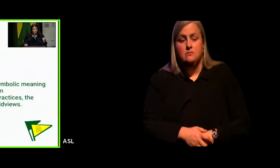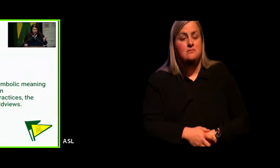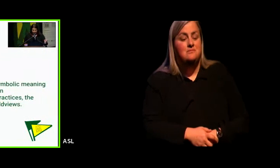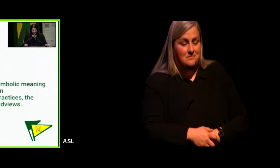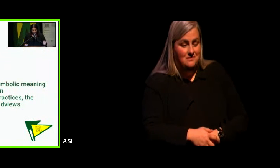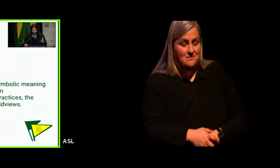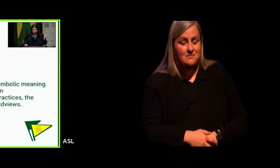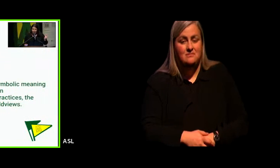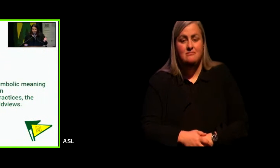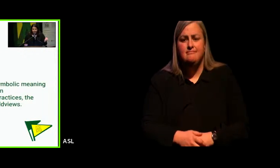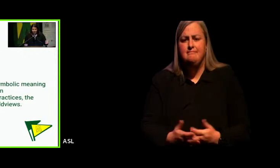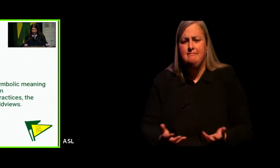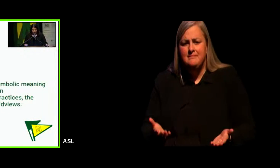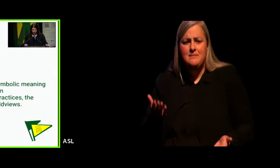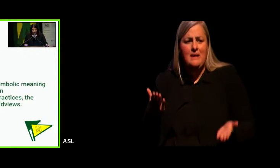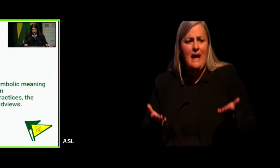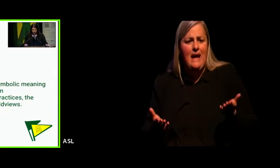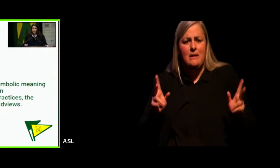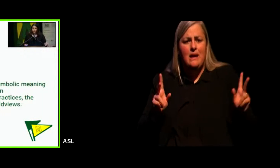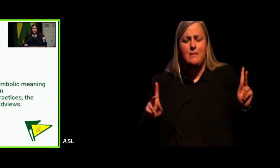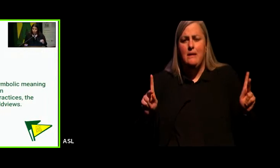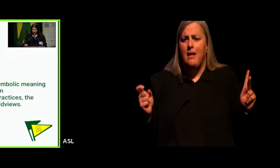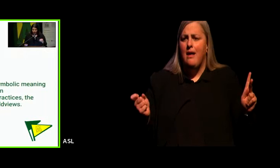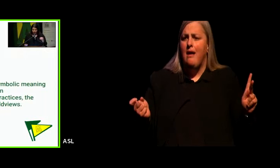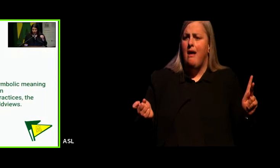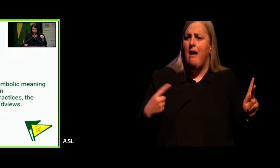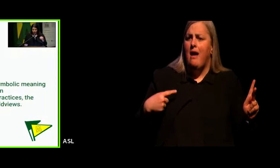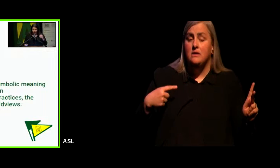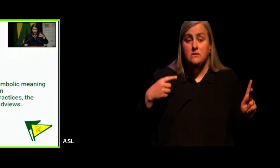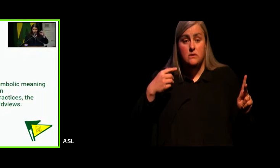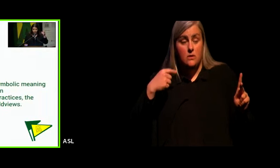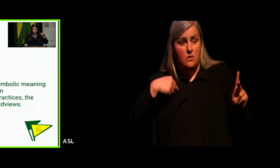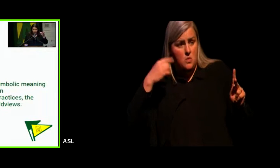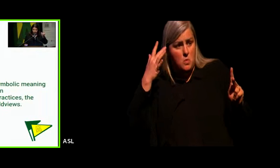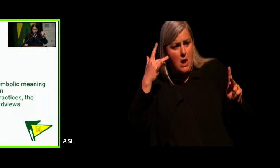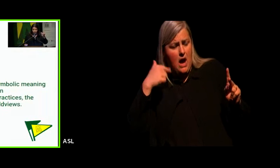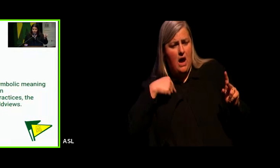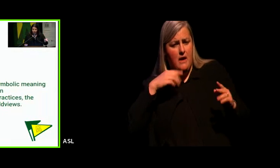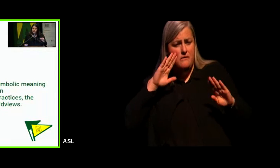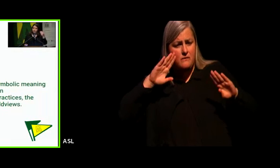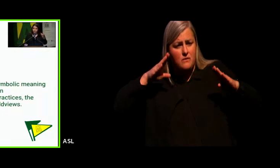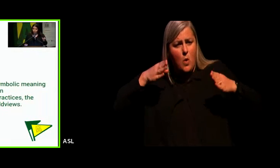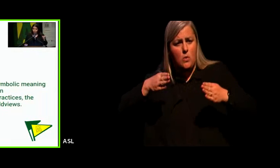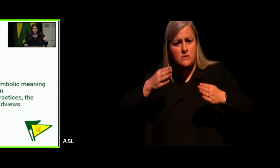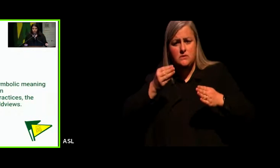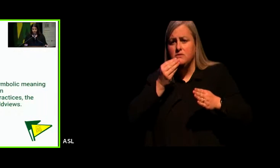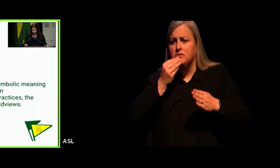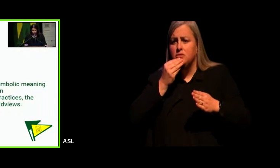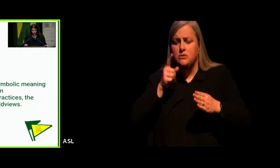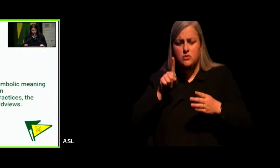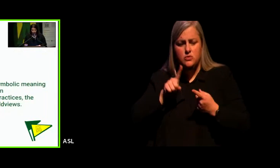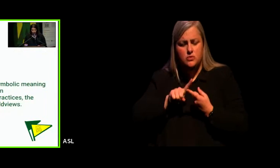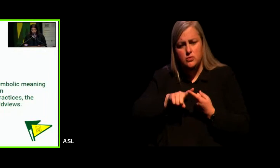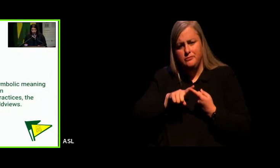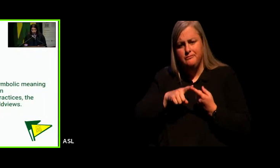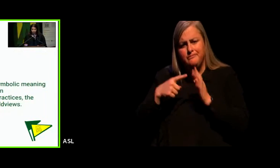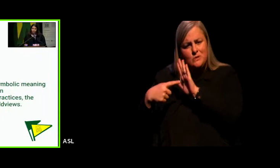One might ask, why did I choose food to address identity through the study of